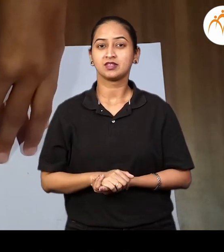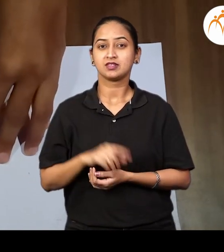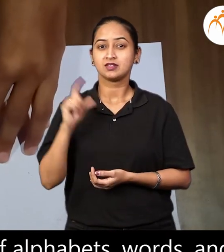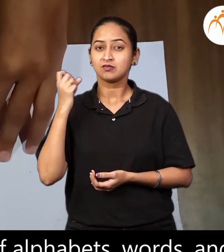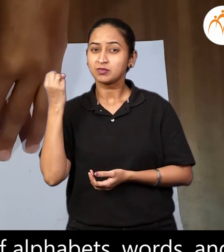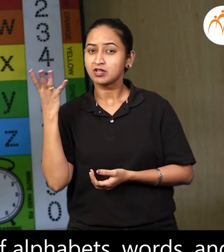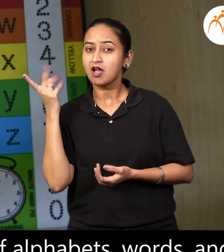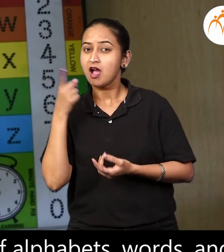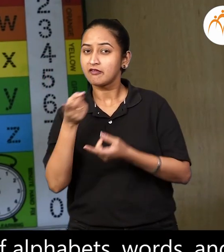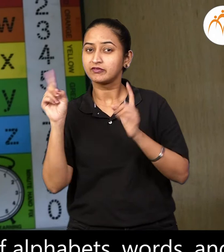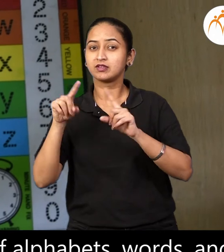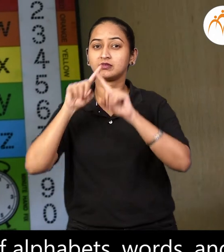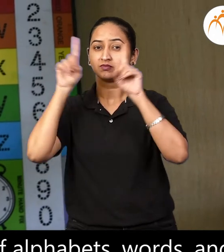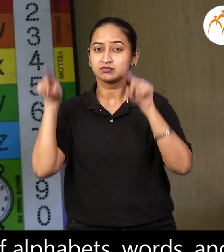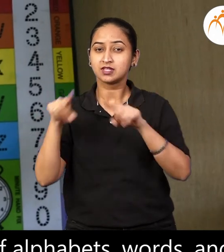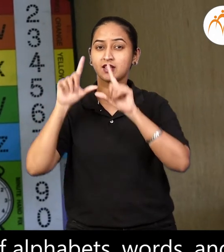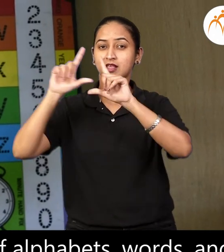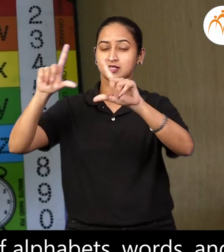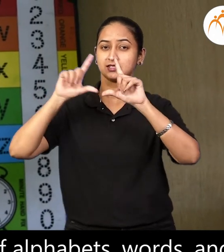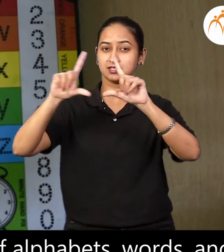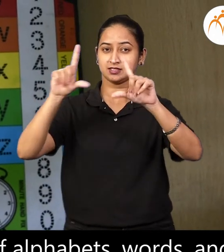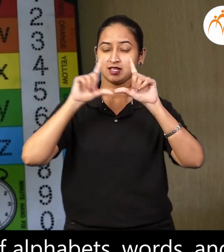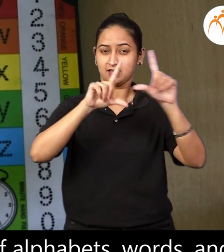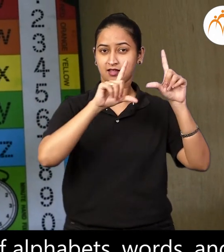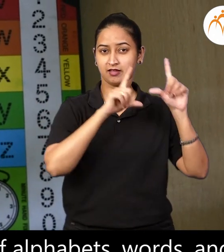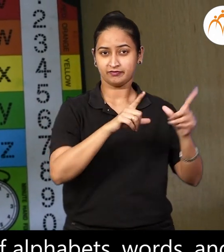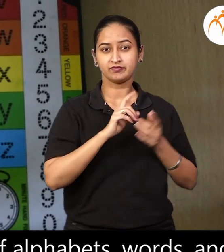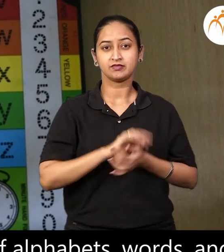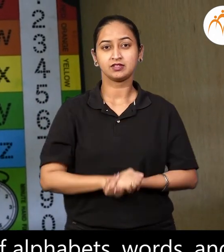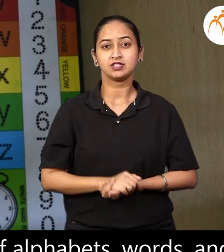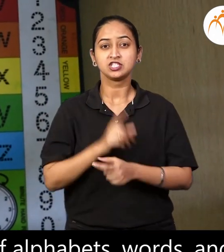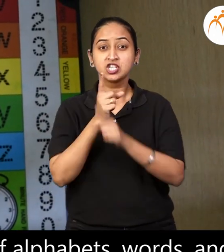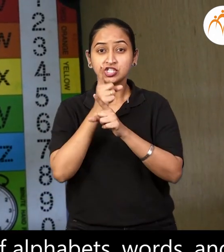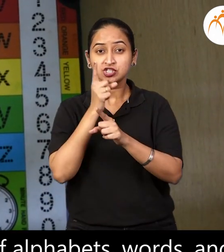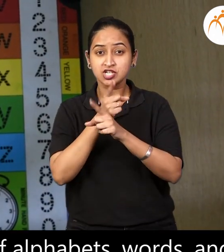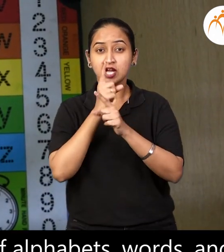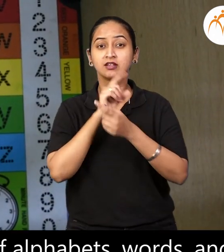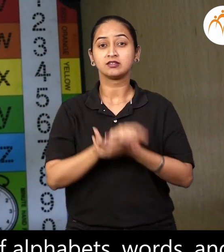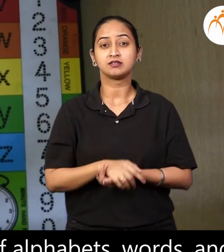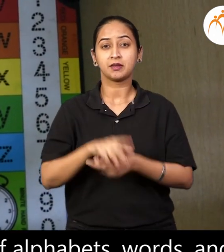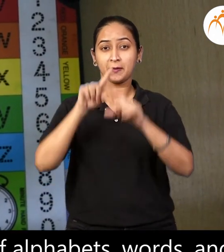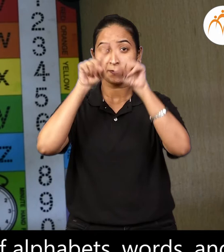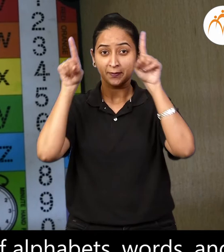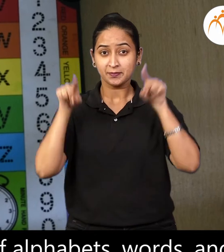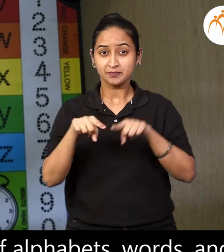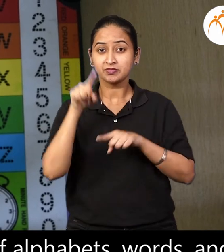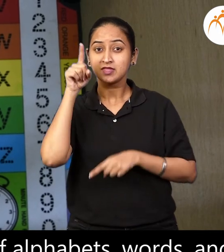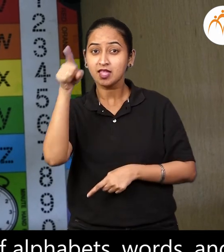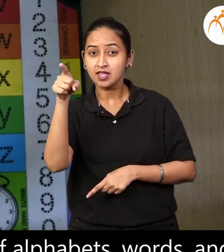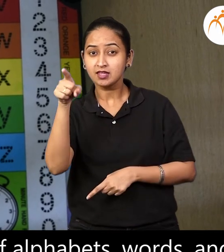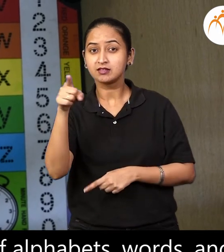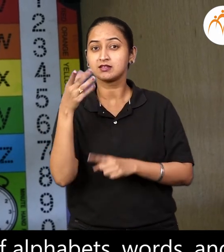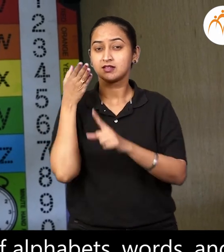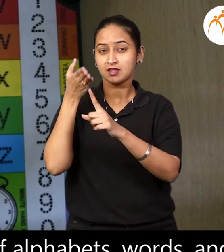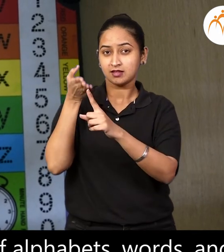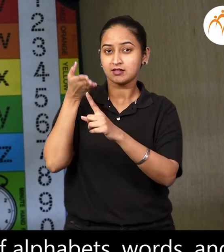Salim's class has charts of alphabets, words